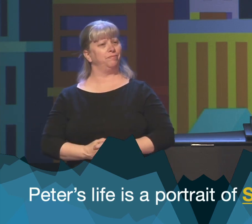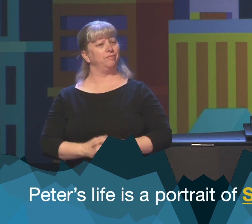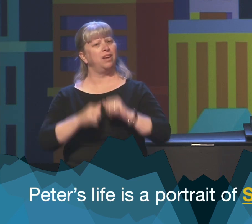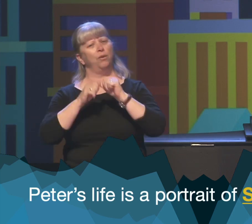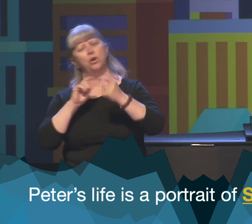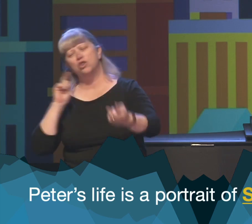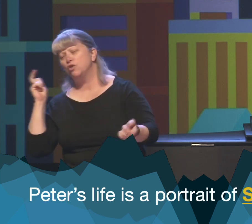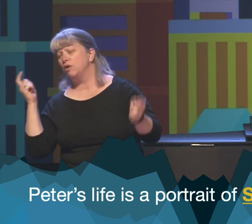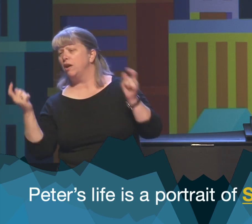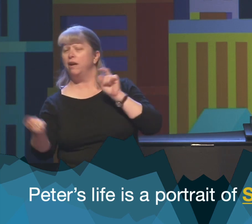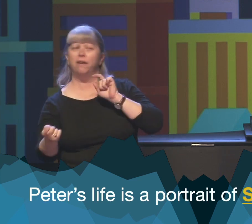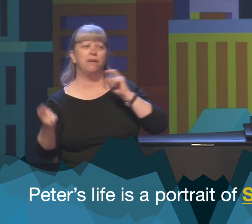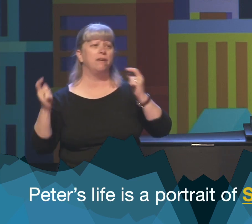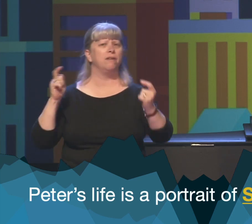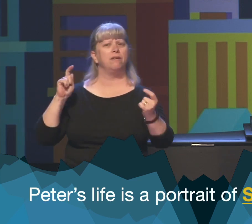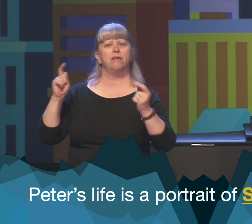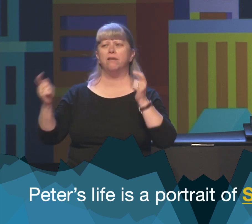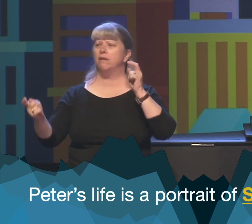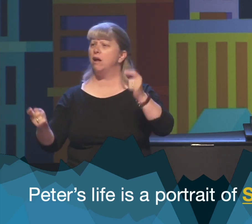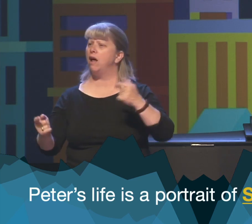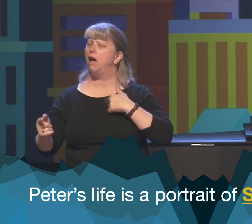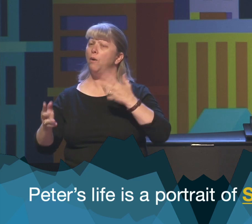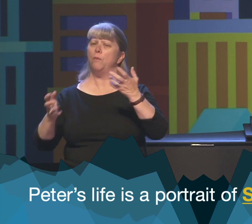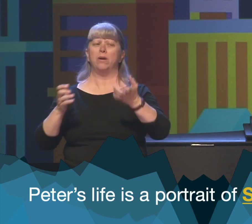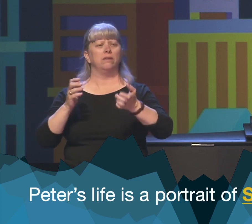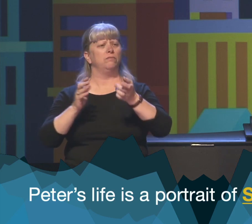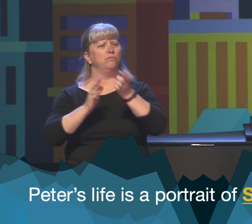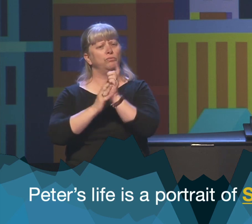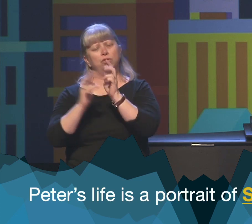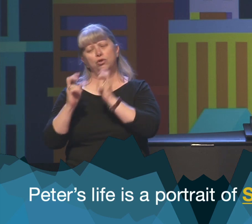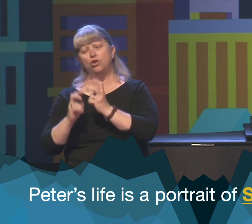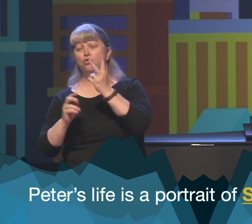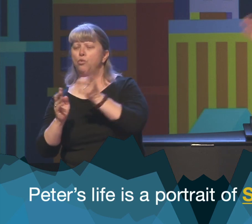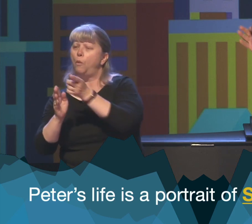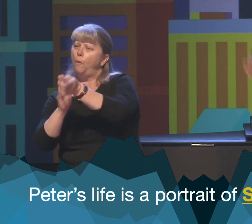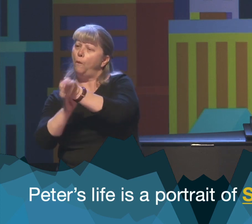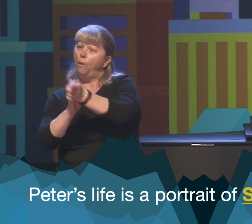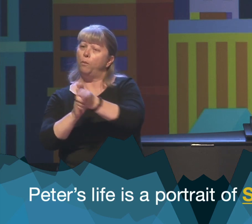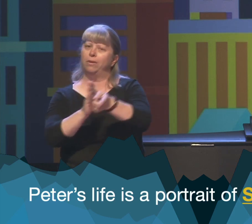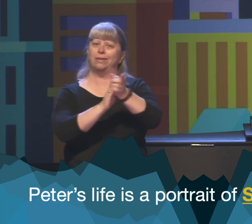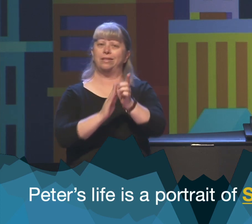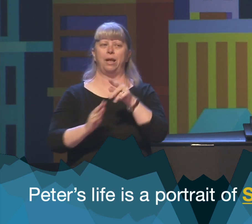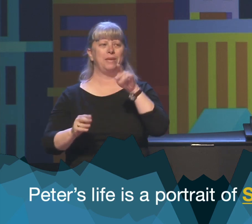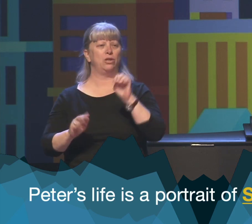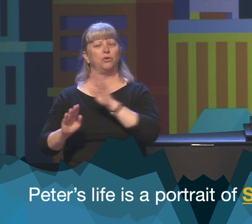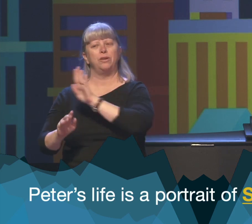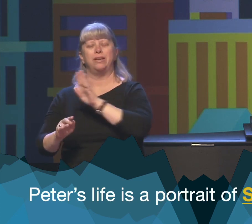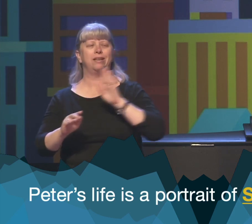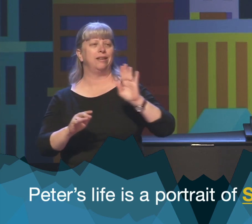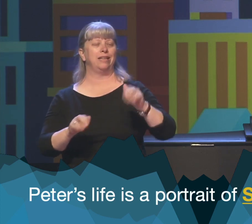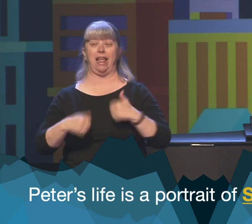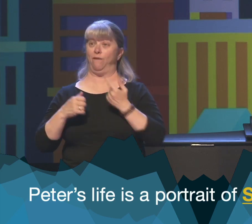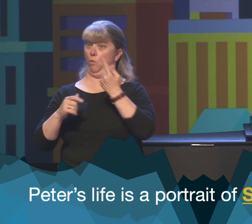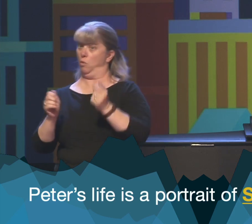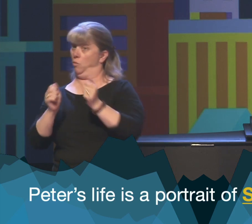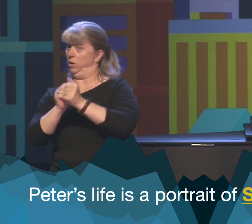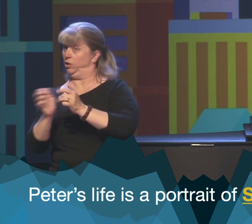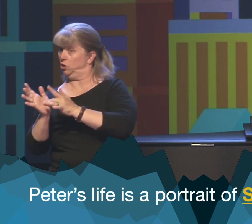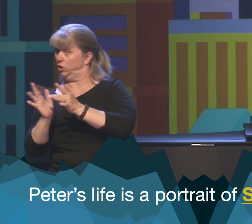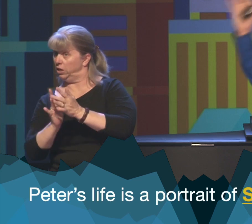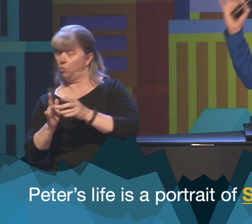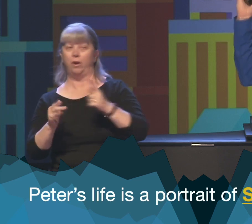constantly changing. And so I just want to kind of take a look at two moments in the life of Peter, one with Jesus, and